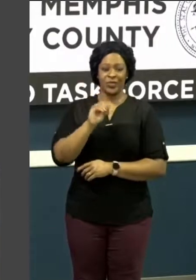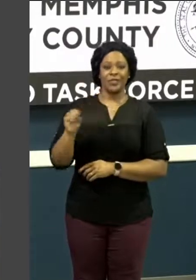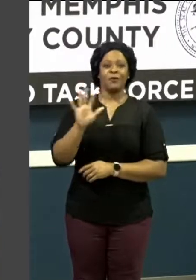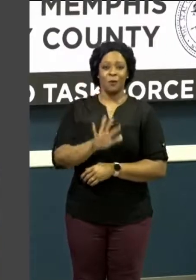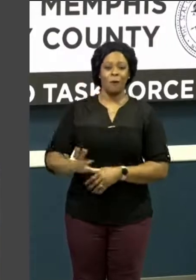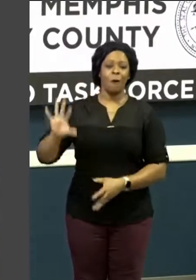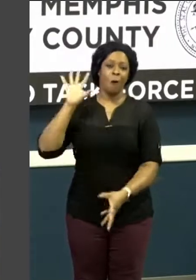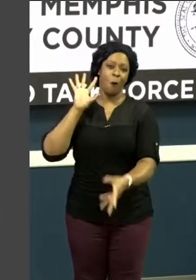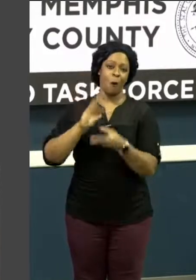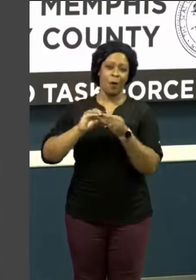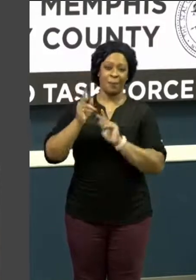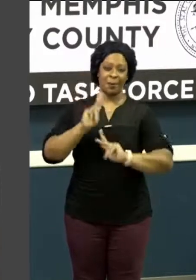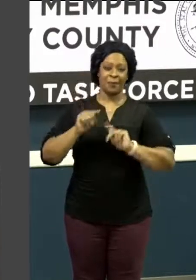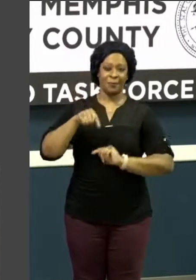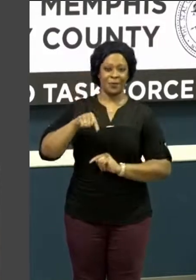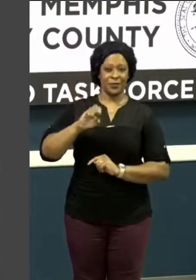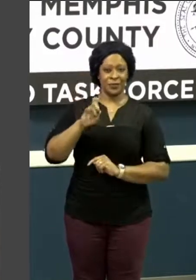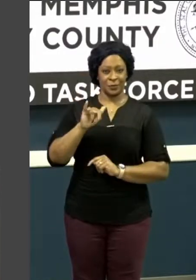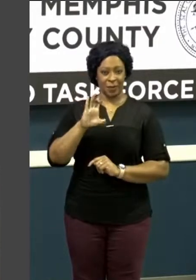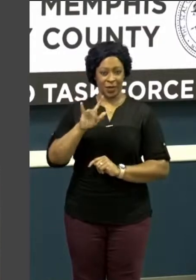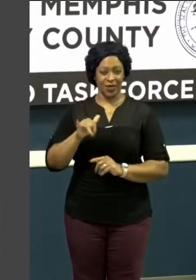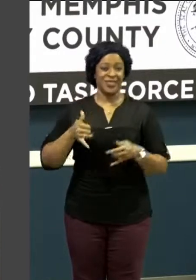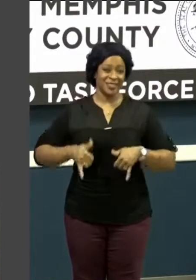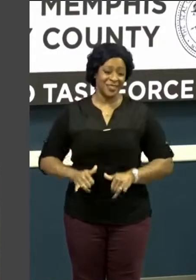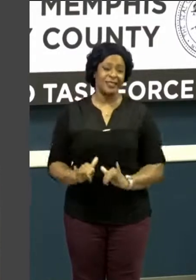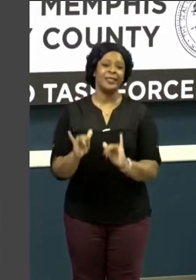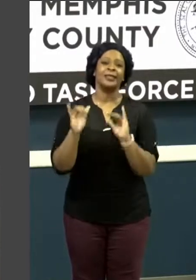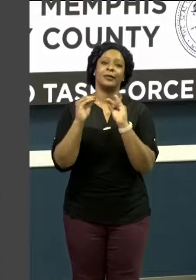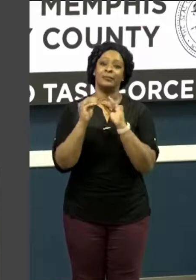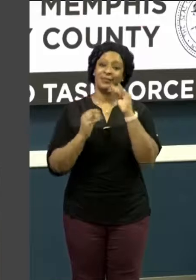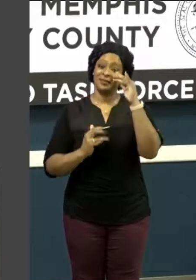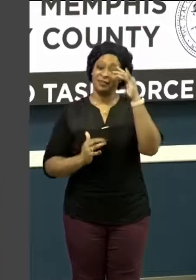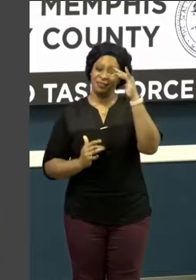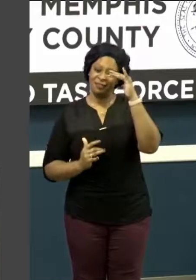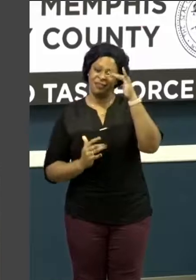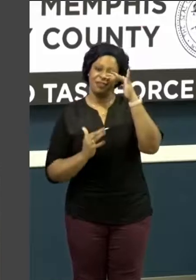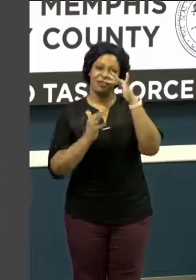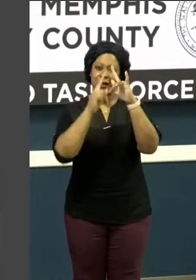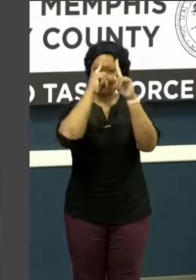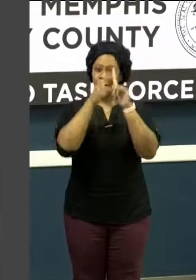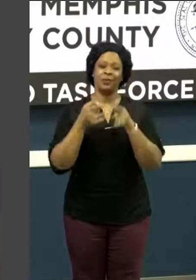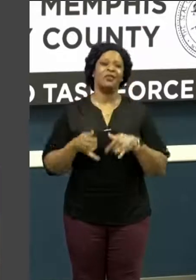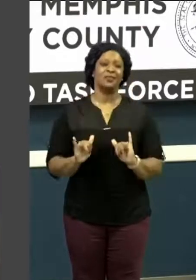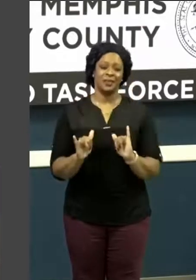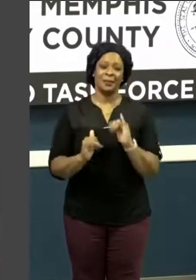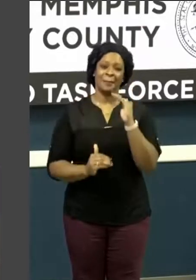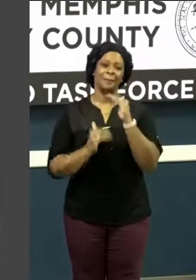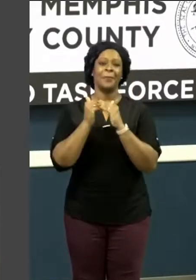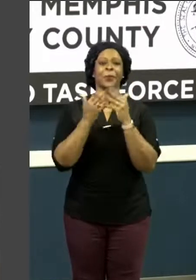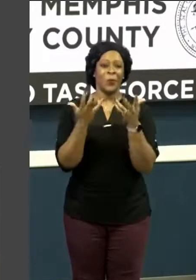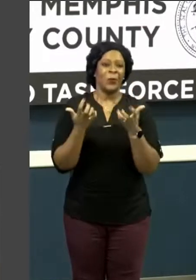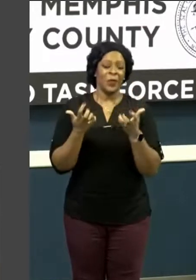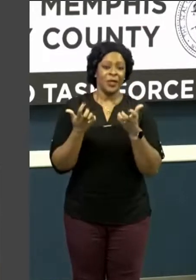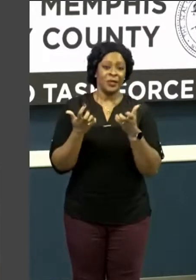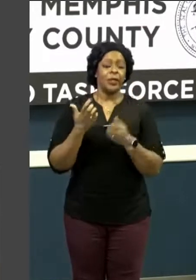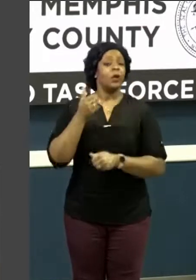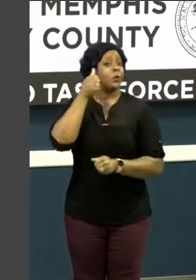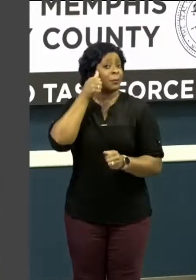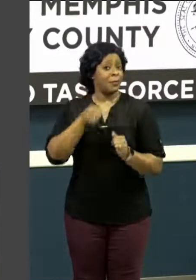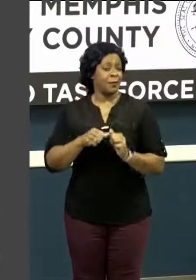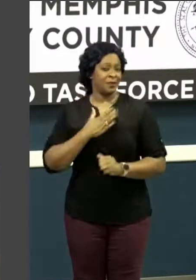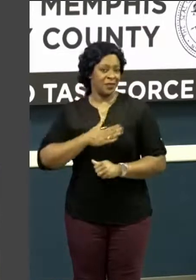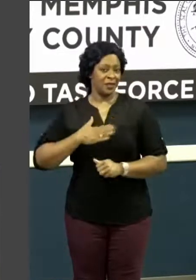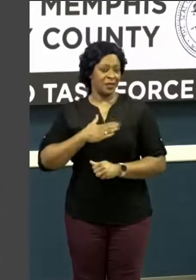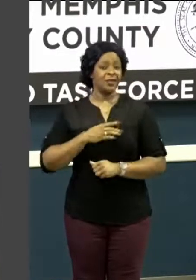the total population. So we still have a great deal of work to do to reach that goal. Please remember